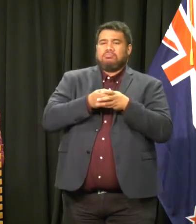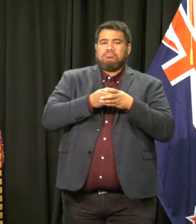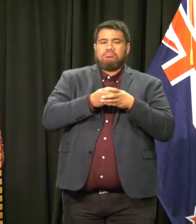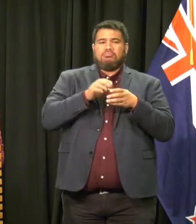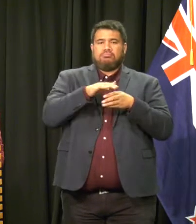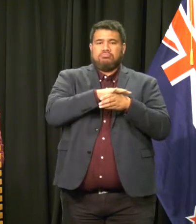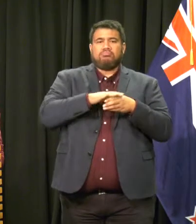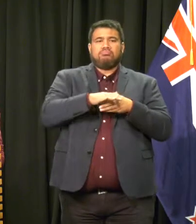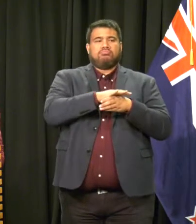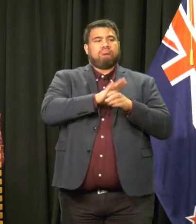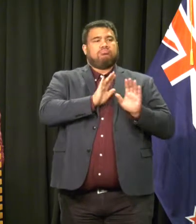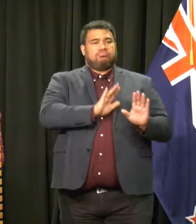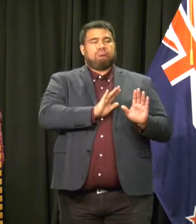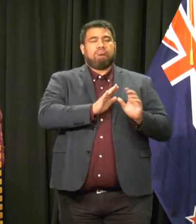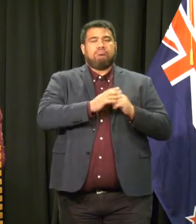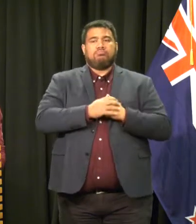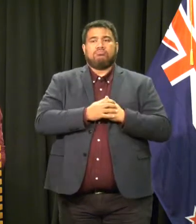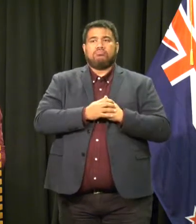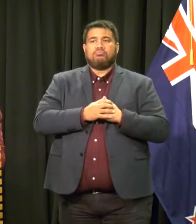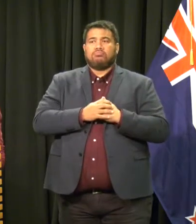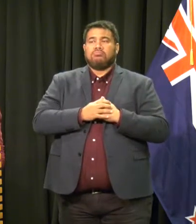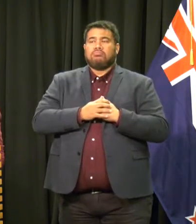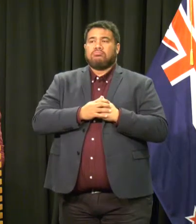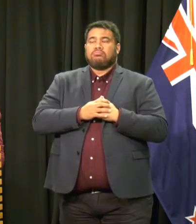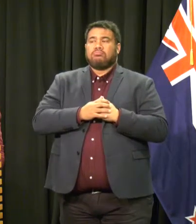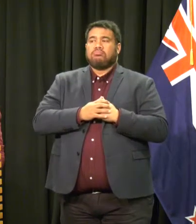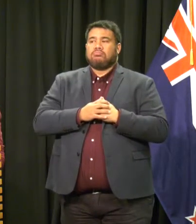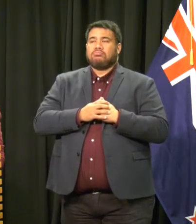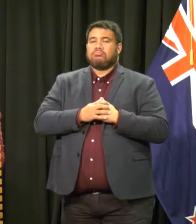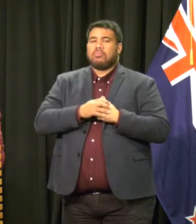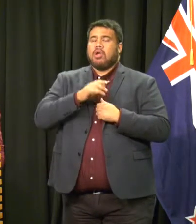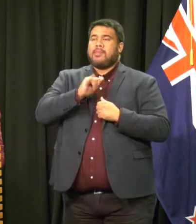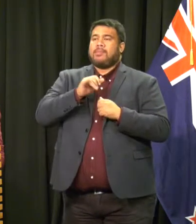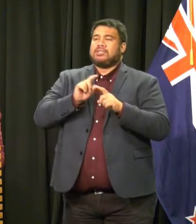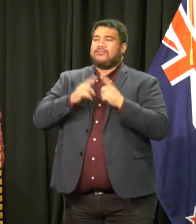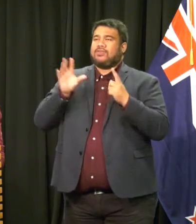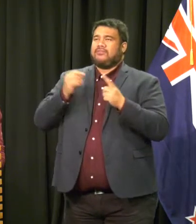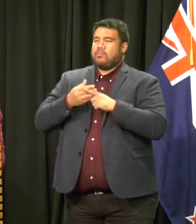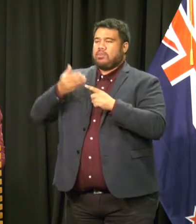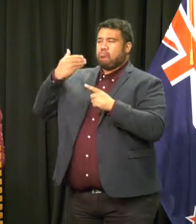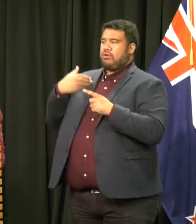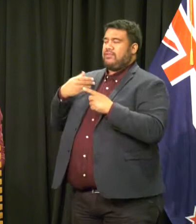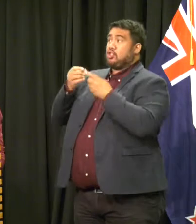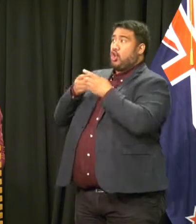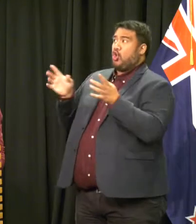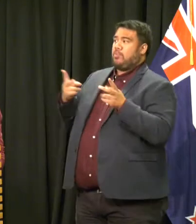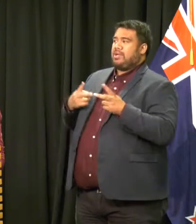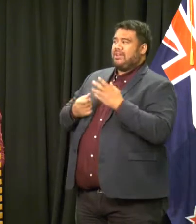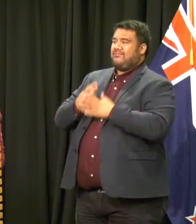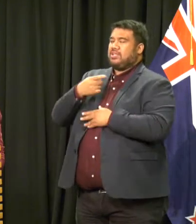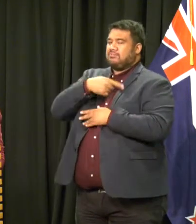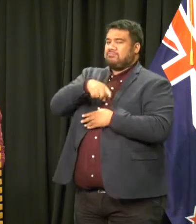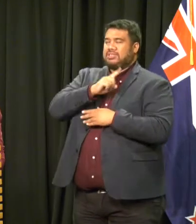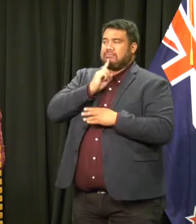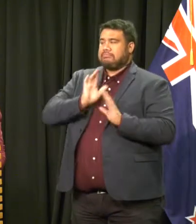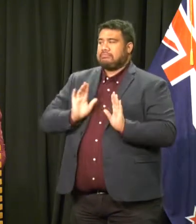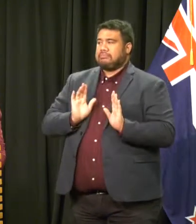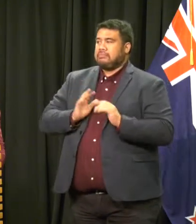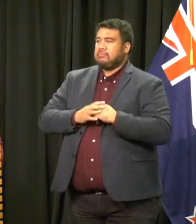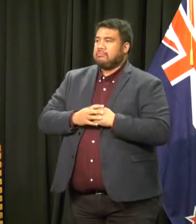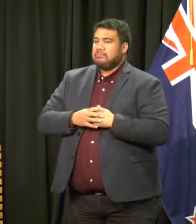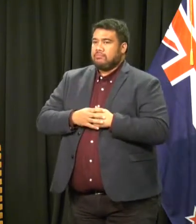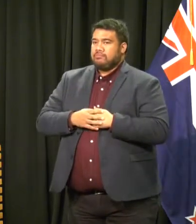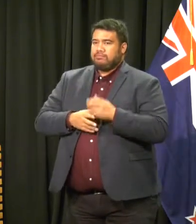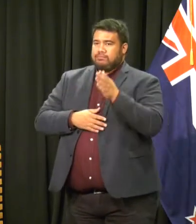were officially represented at, but wouldn't necessarily be the same kind of open event that we'd had previously. No. Do you think